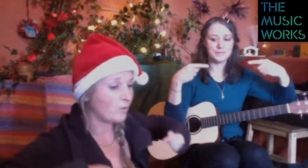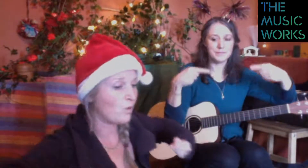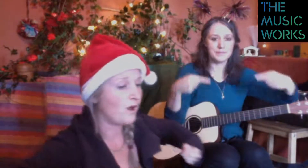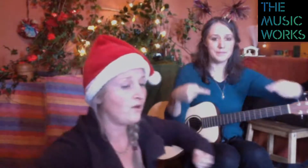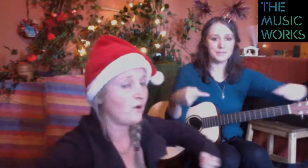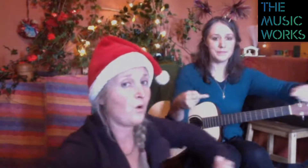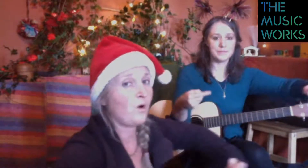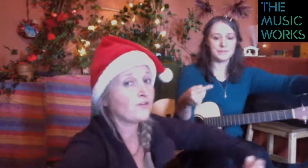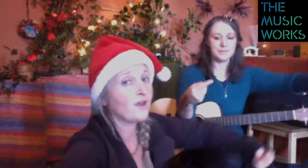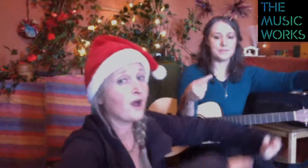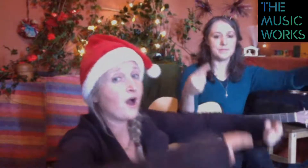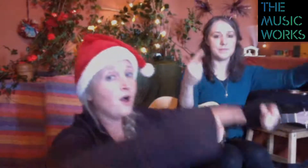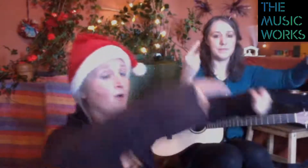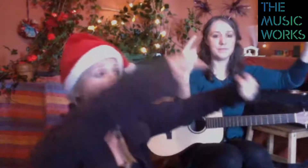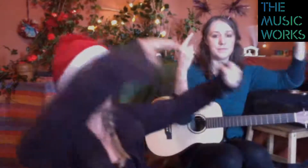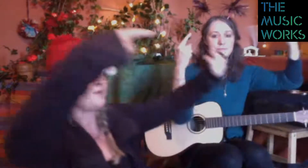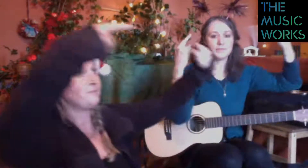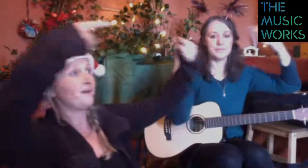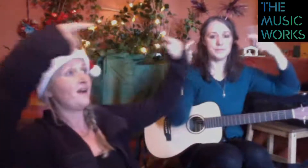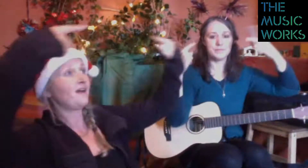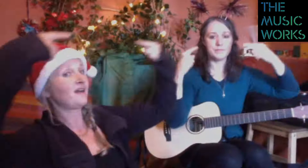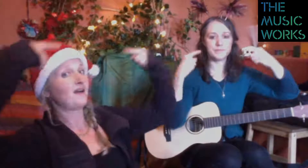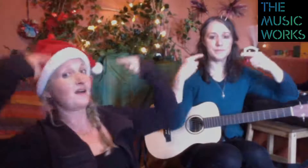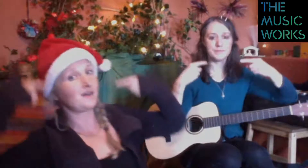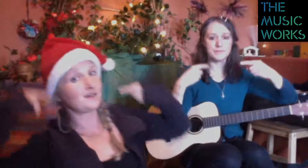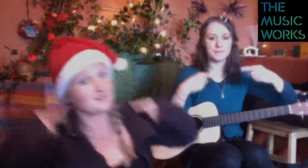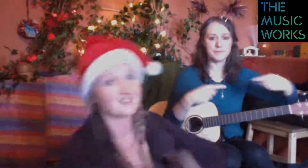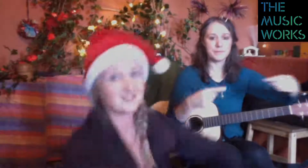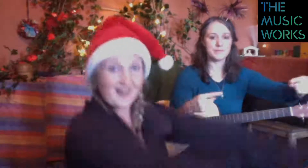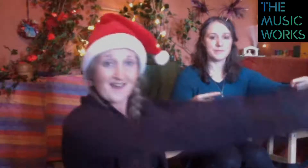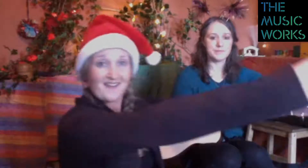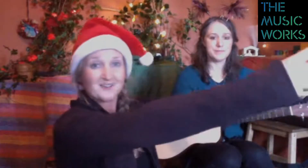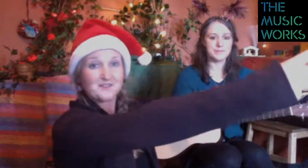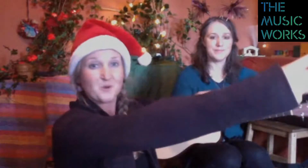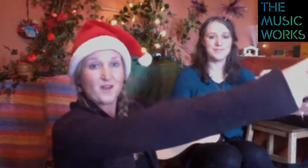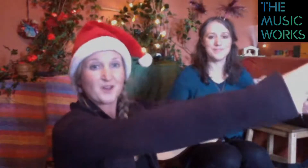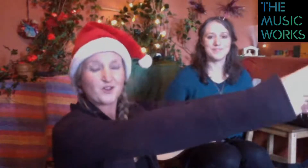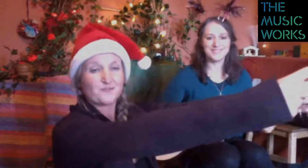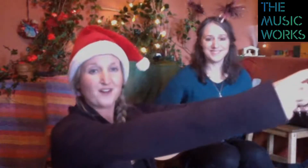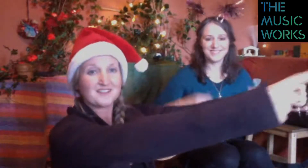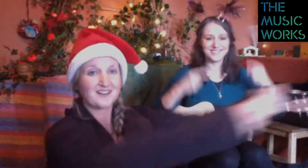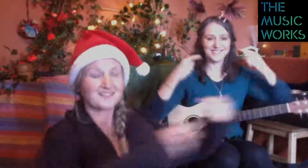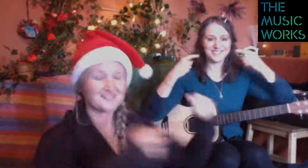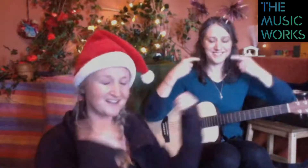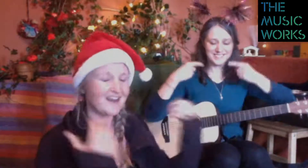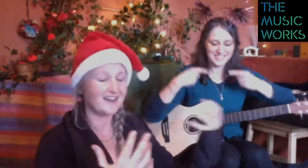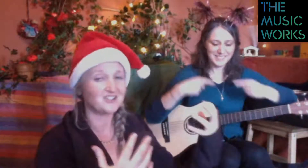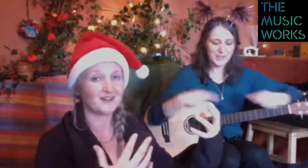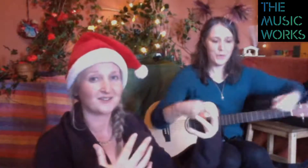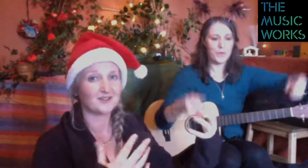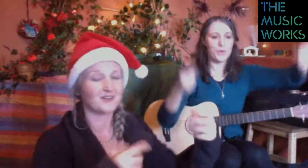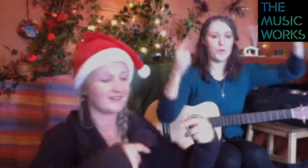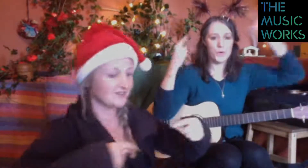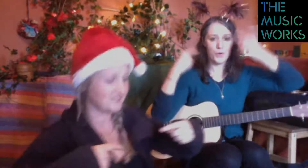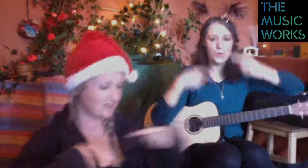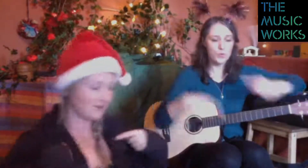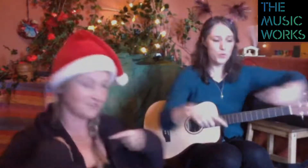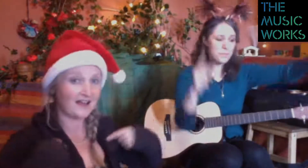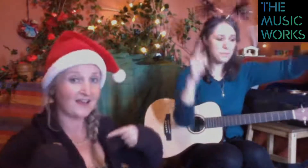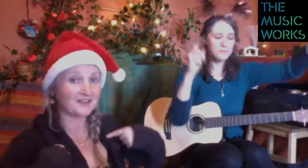one horse, open back and sleigh. So it's quite good fun. It's like sledging doing it. So it's starting at